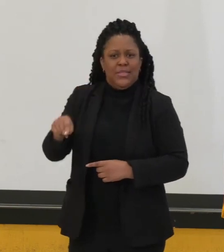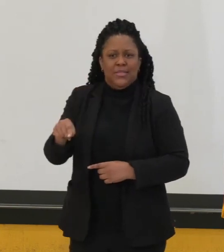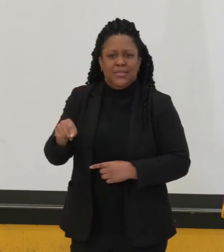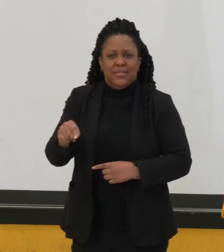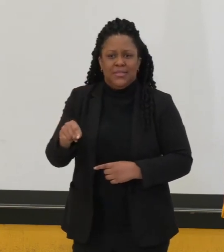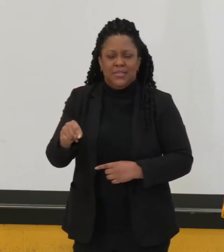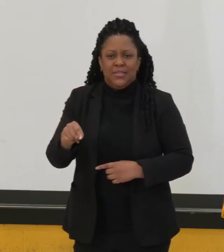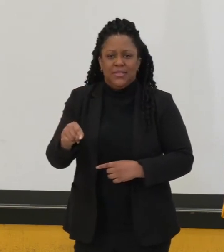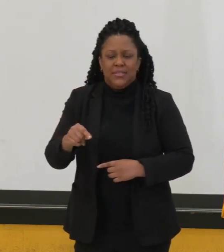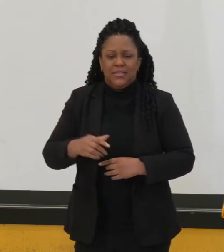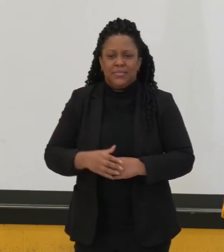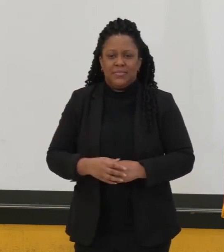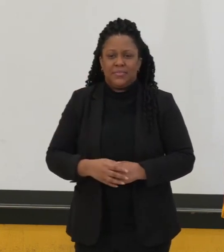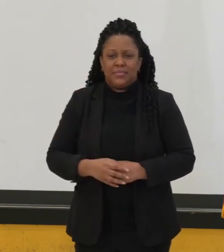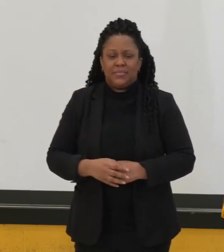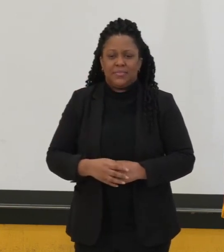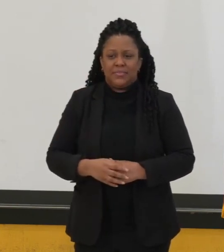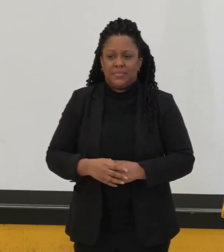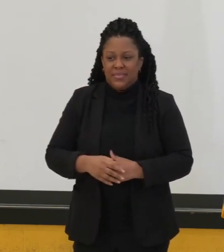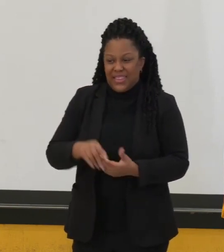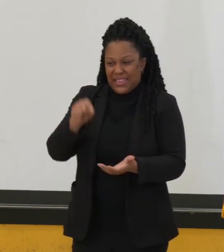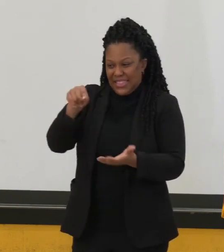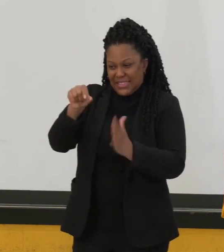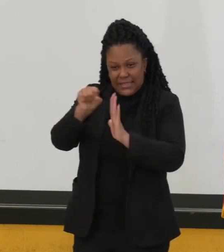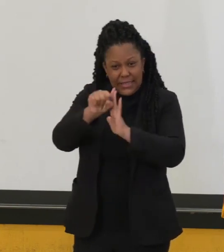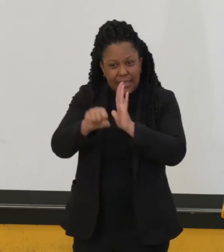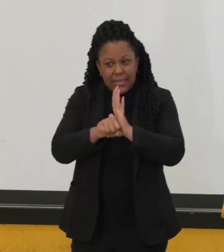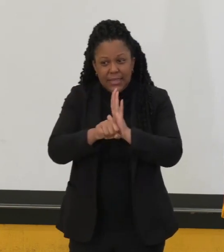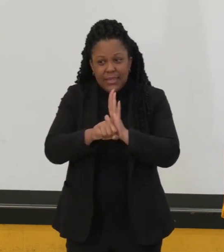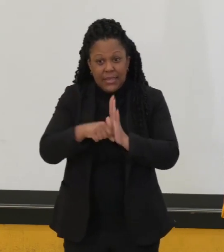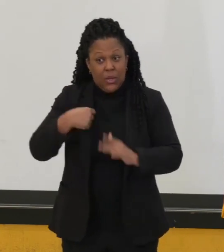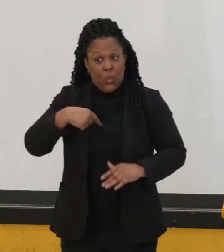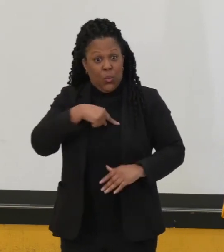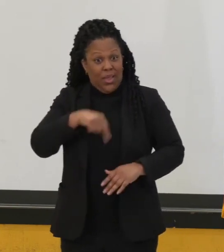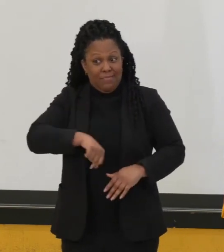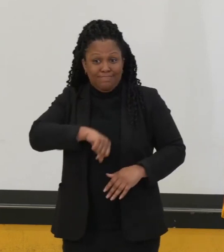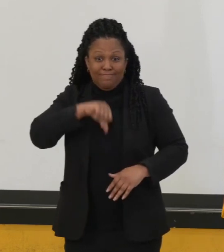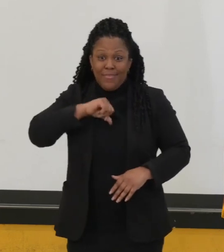in a state that prides ourselves